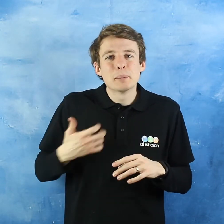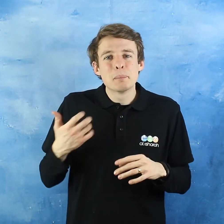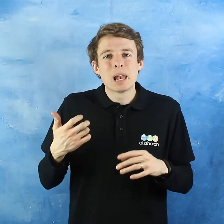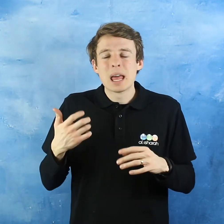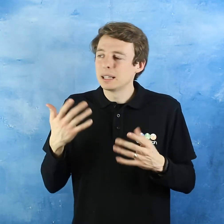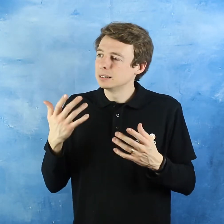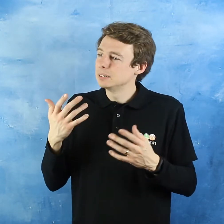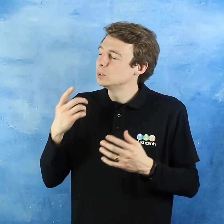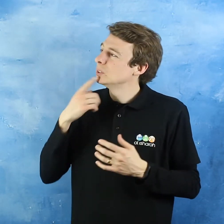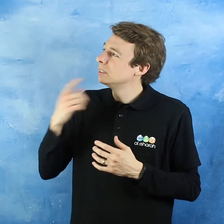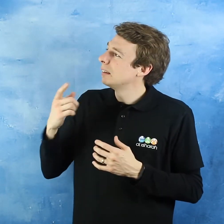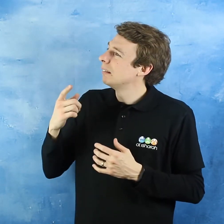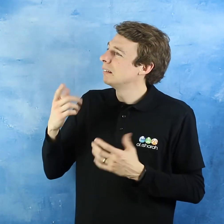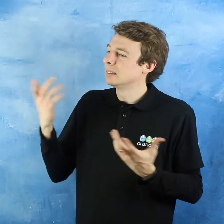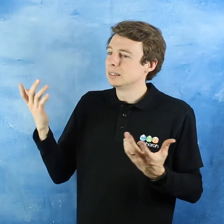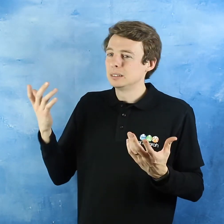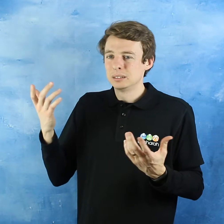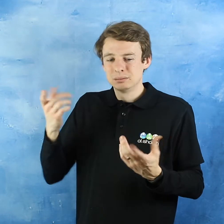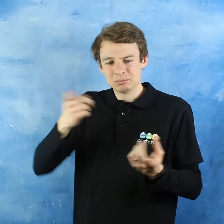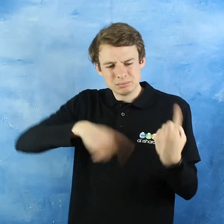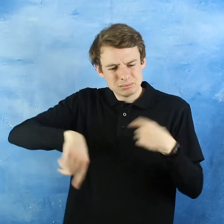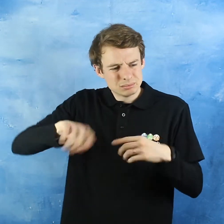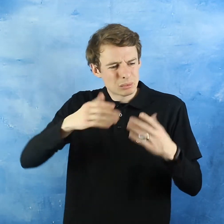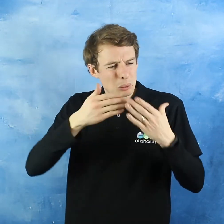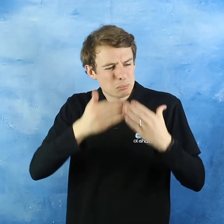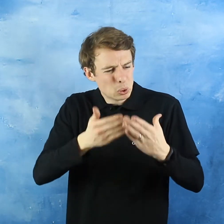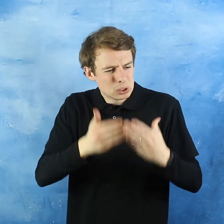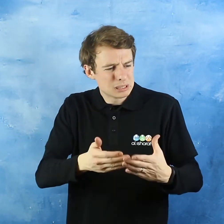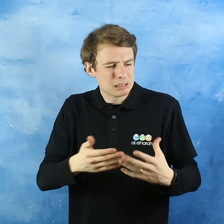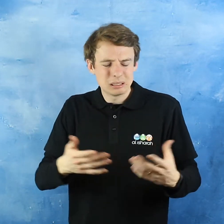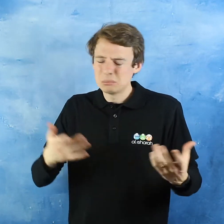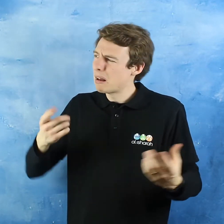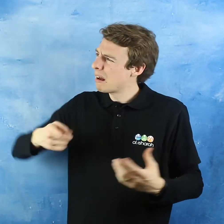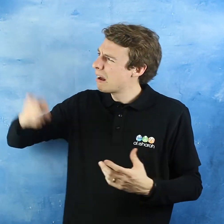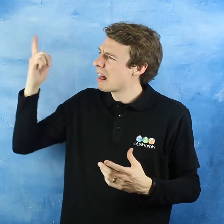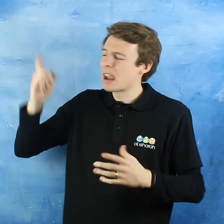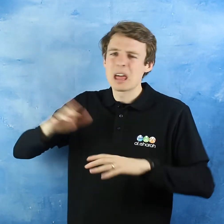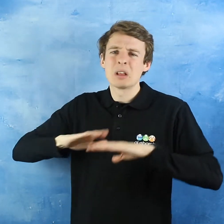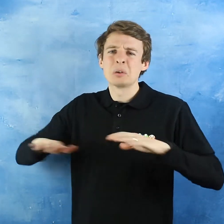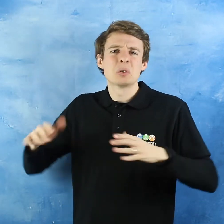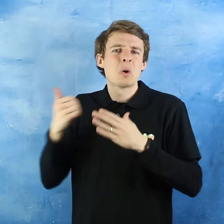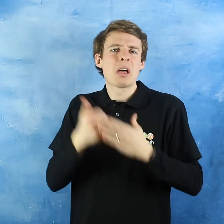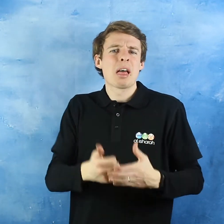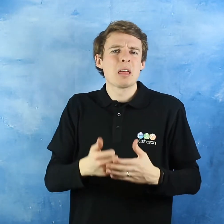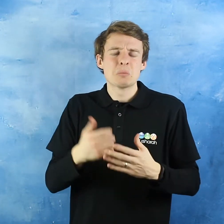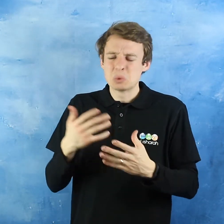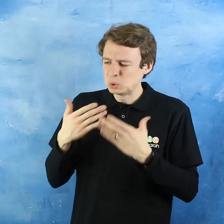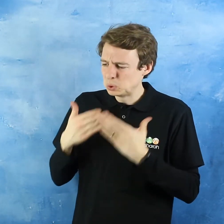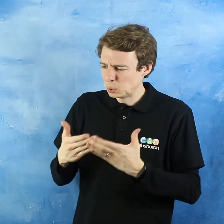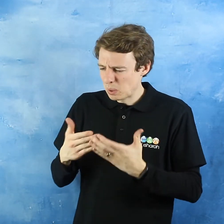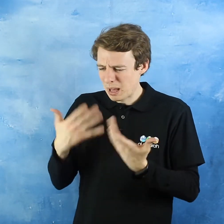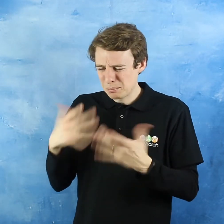them. How many times you make dua Allah? Allah doesn't respond. As if you are complaining against Allah.